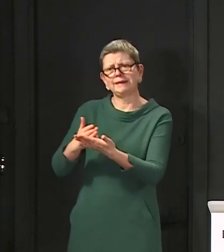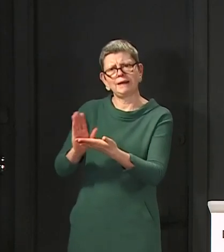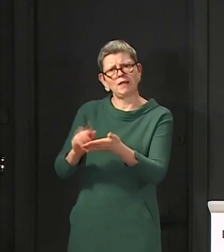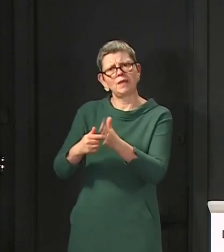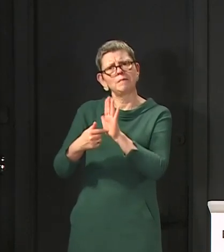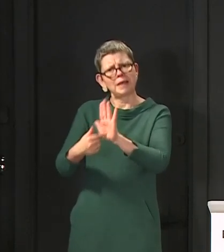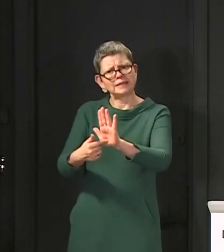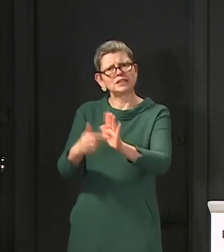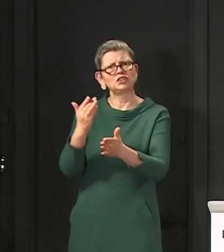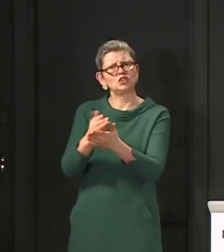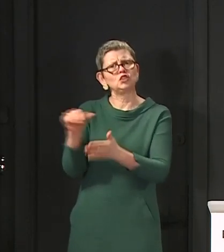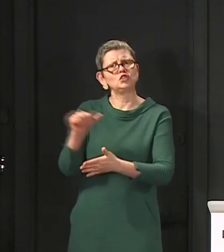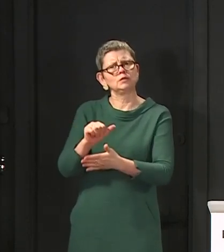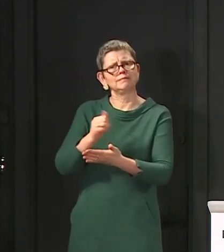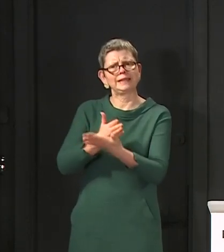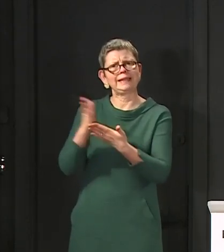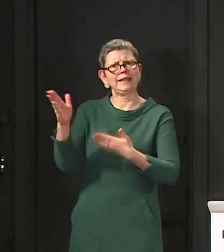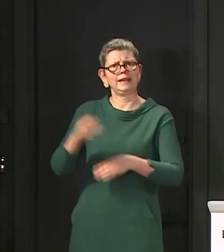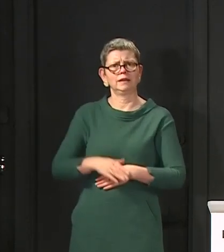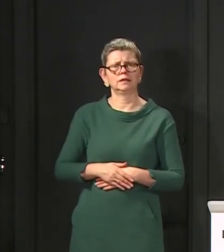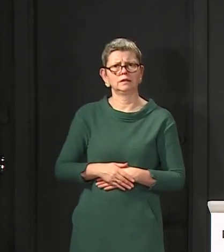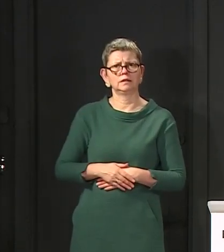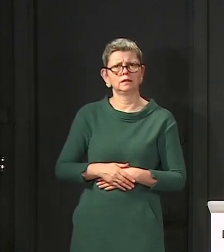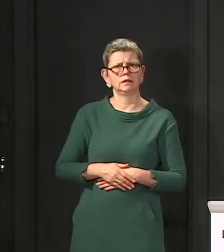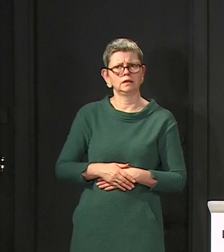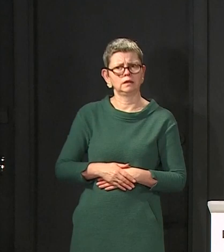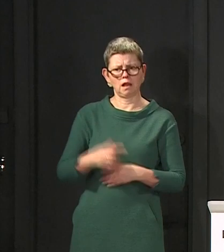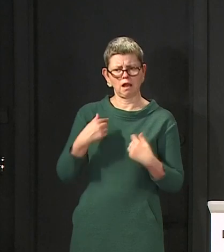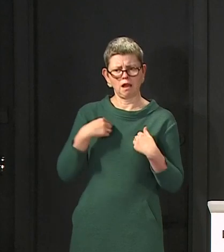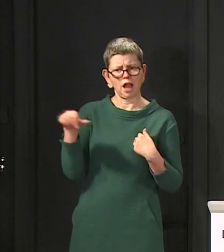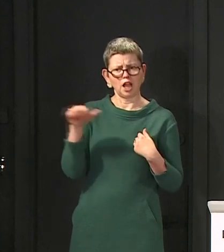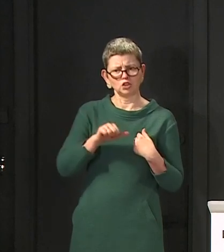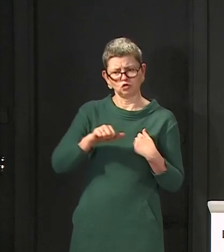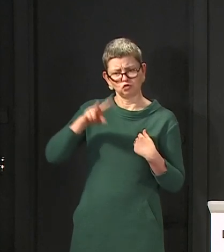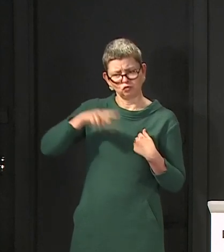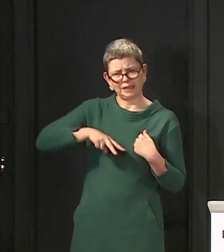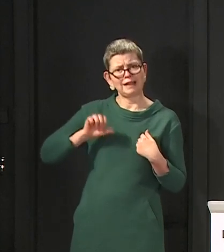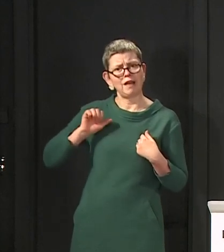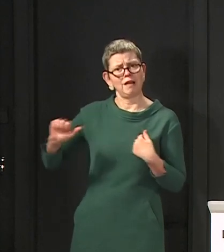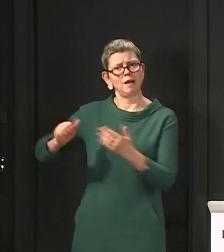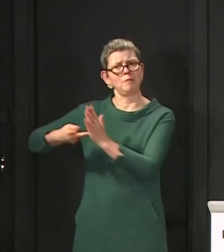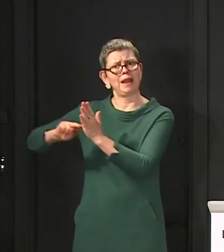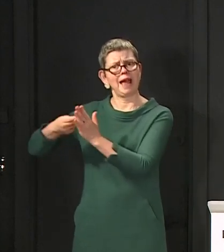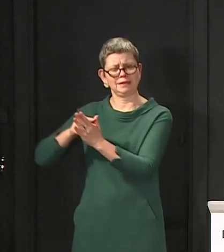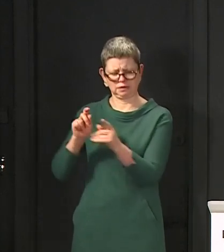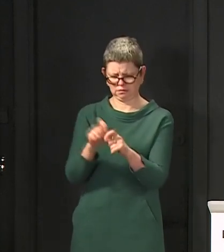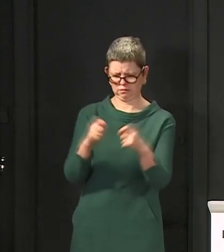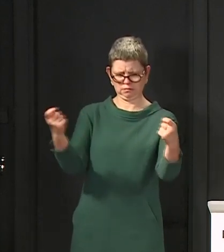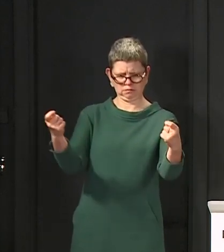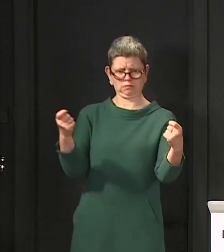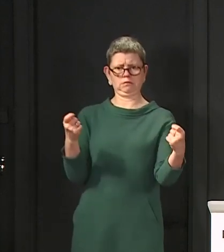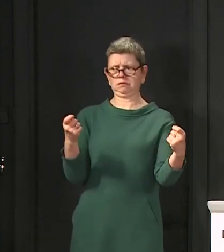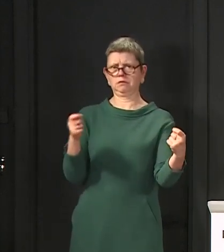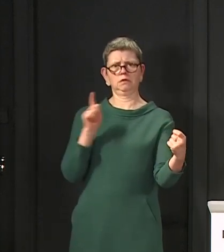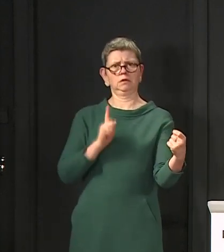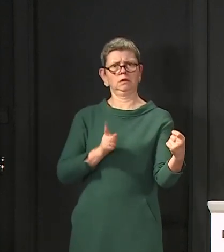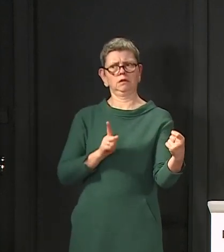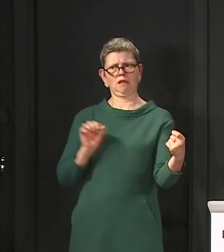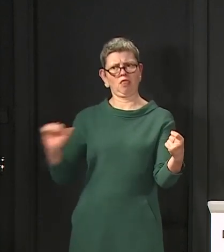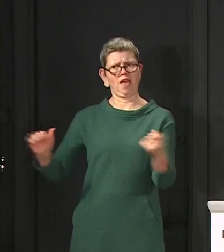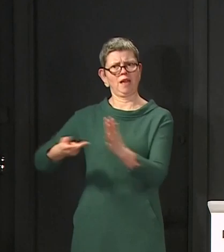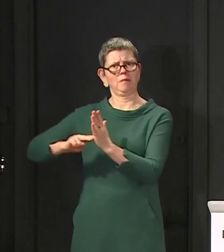important. We should not be reading of each other's plans for the first time in newspapers, and decisions that are being taken for one